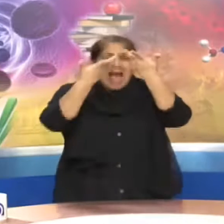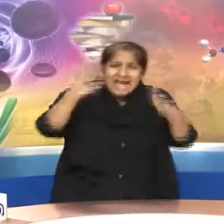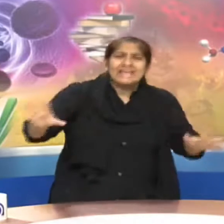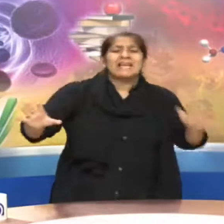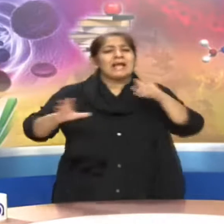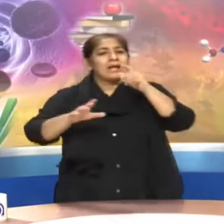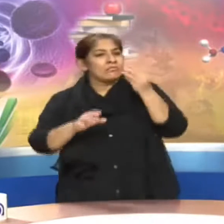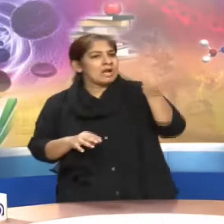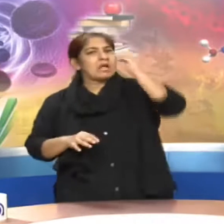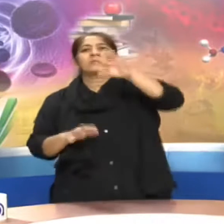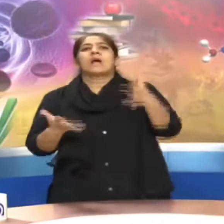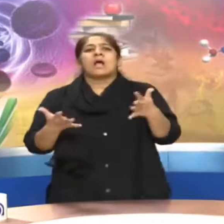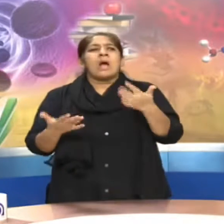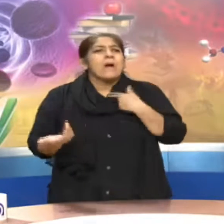acting as a personal barrier.